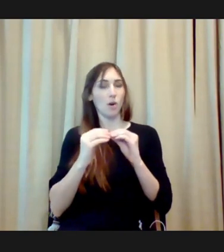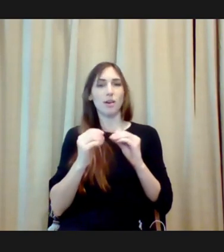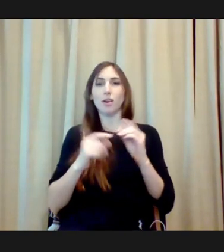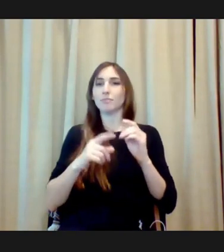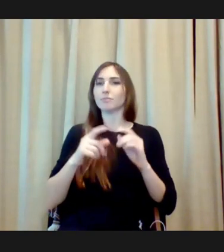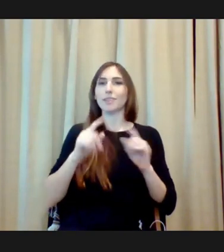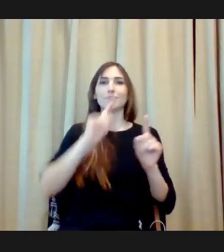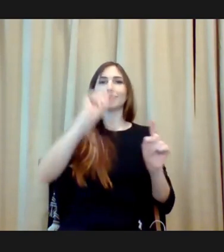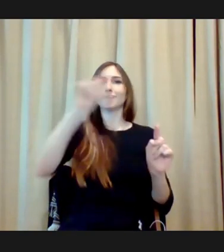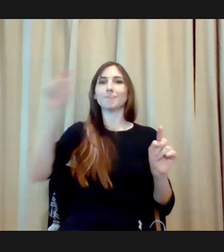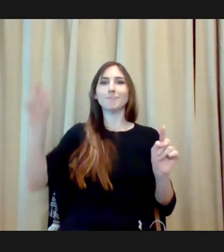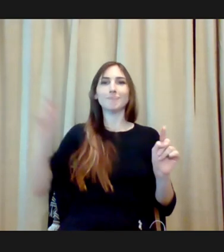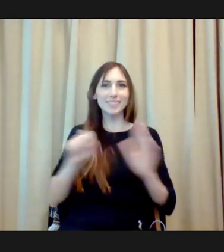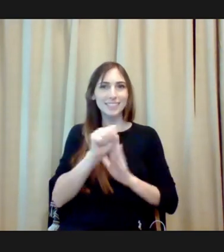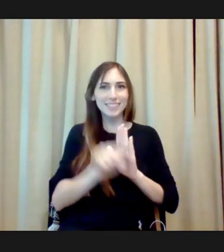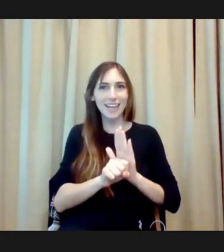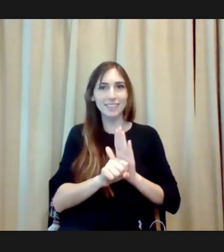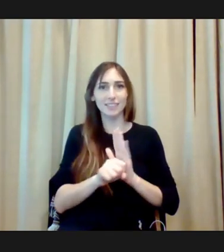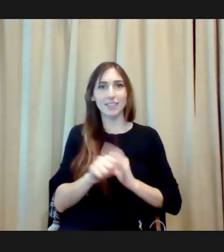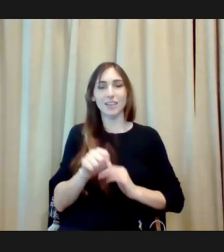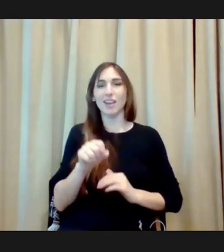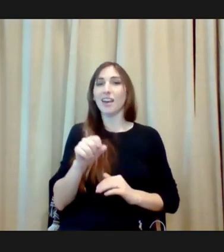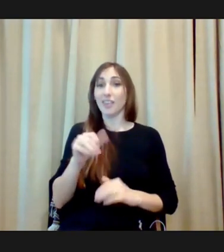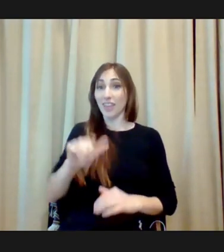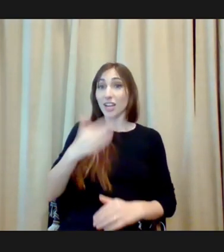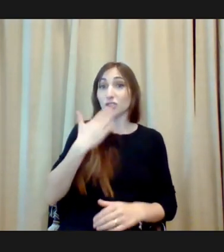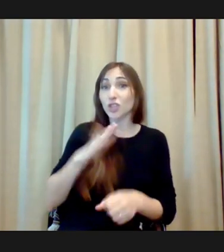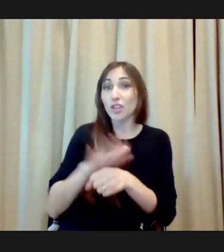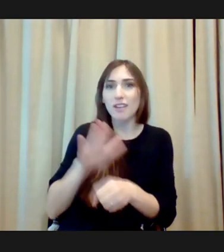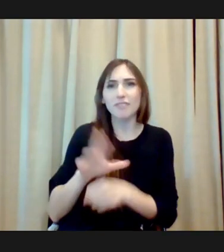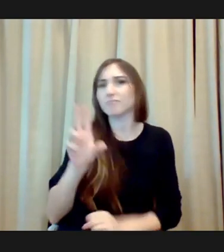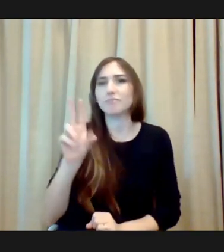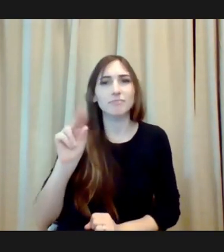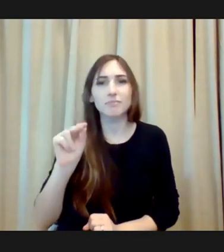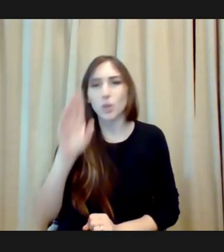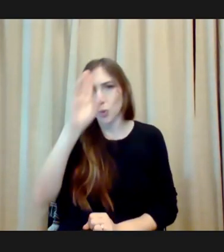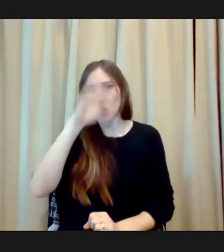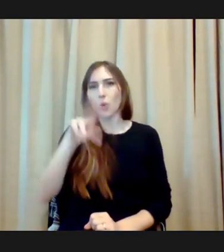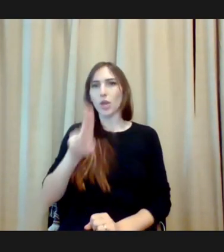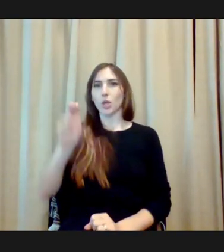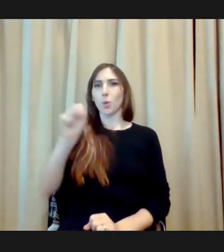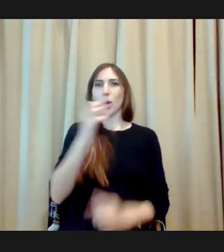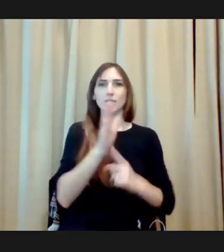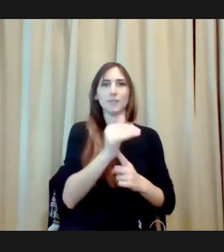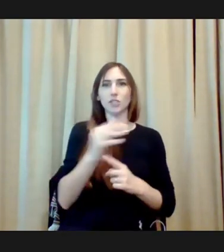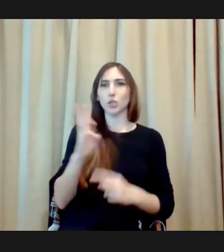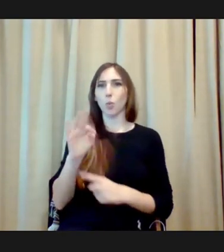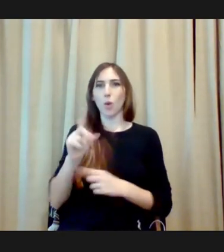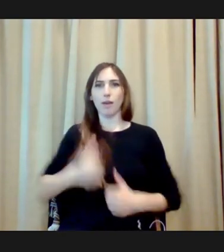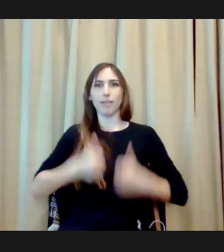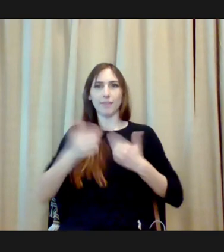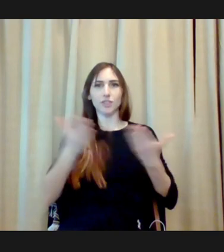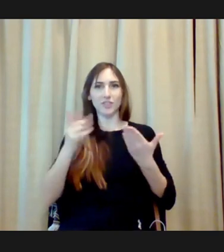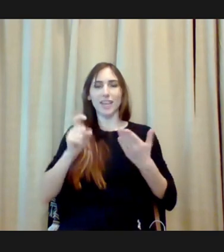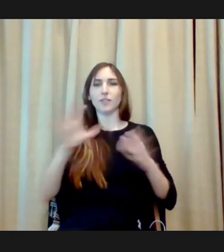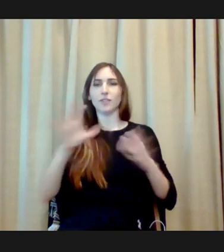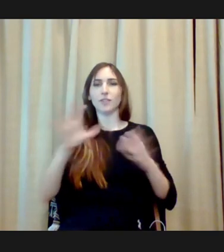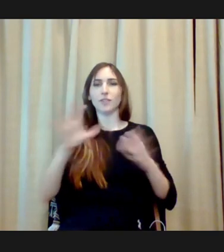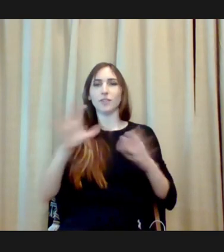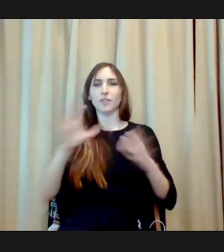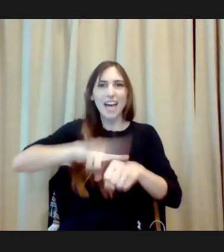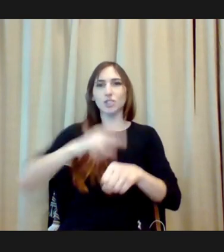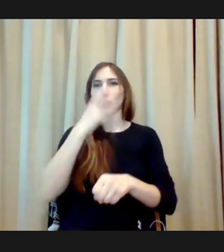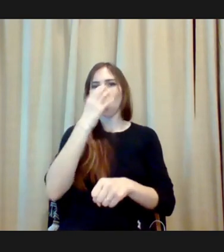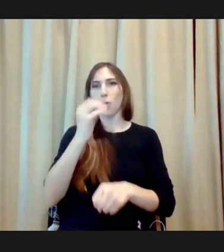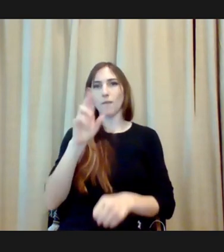And we all know that's not good enough. We all know U.S. Fish and Wildlife Service needs to do a national wolf recovery plan, that there's lots more places